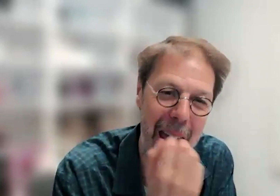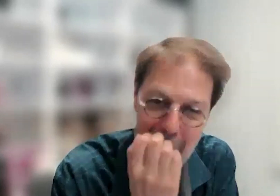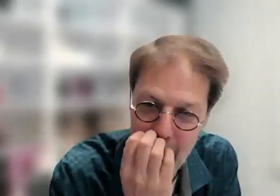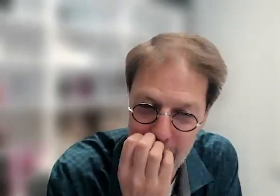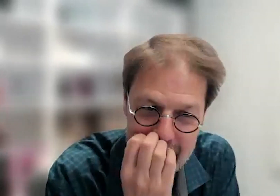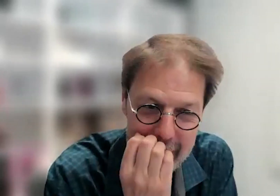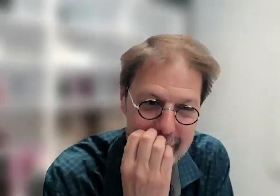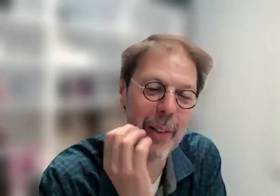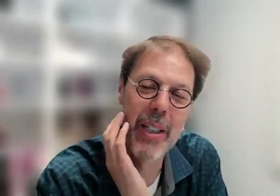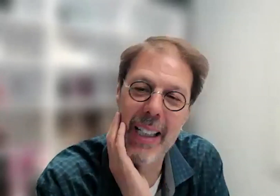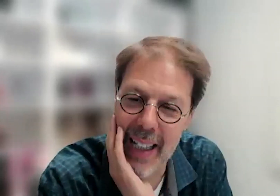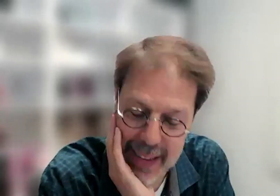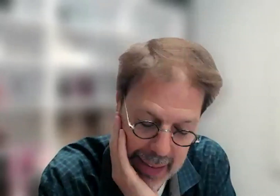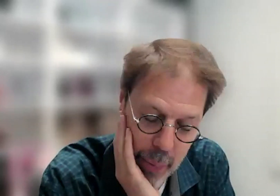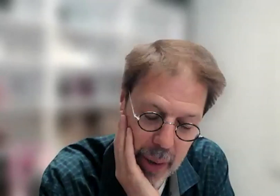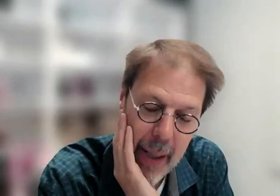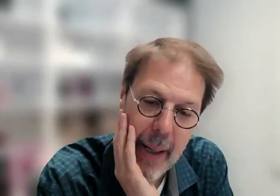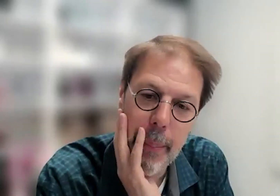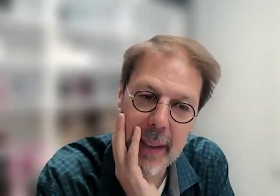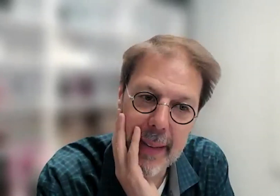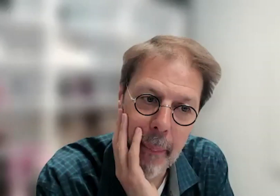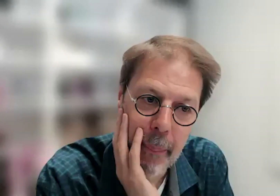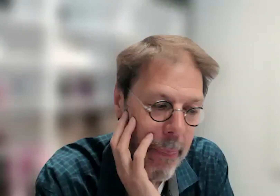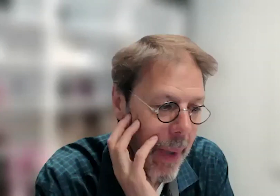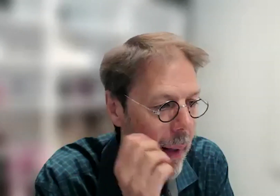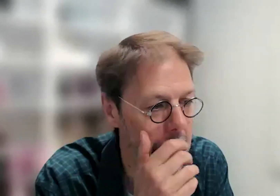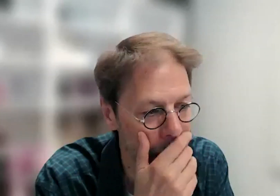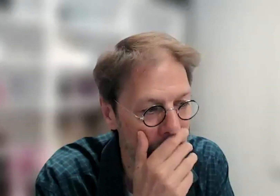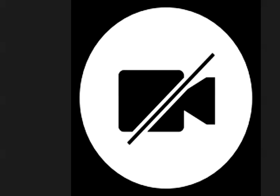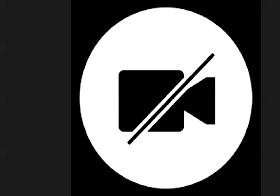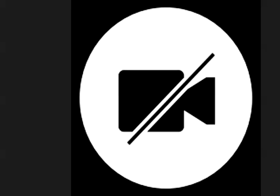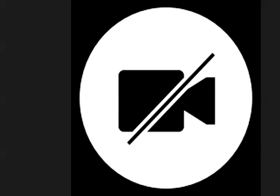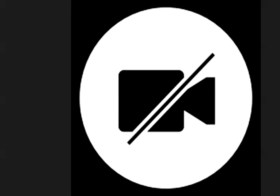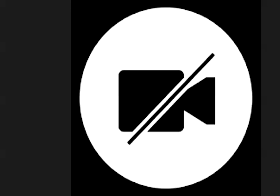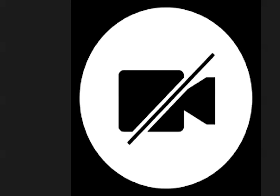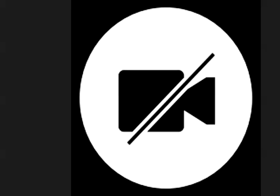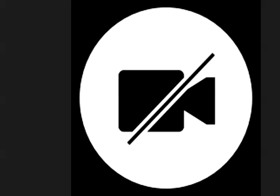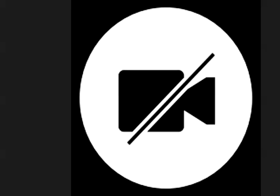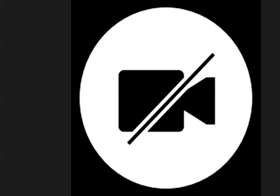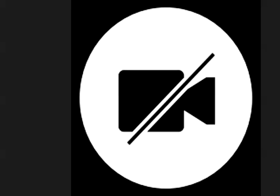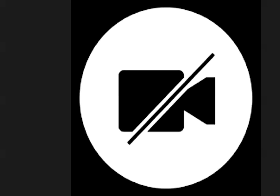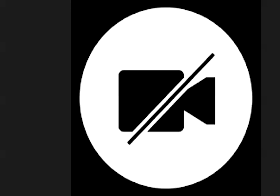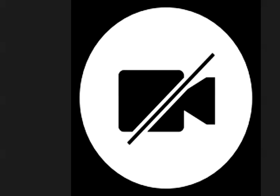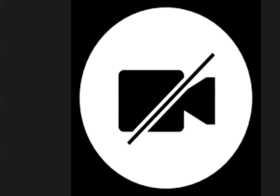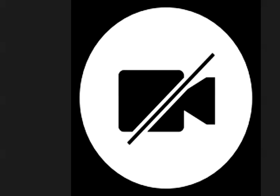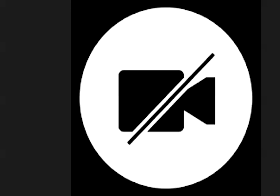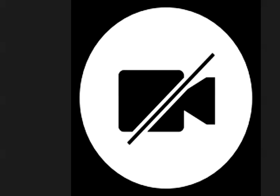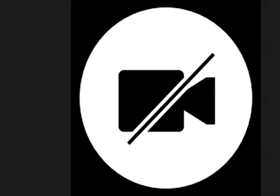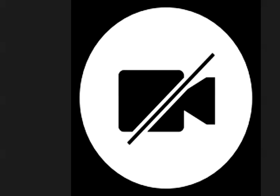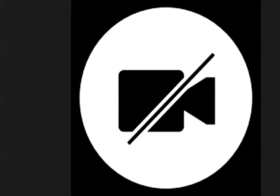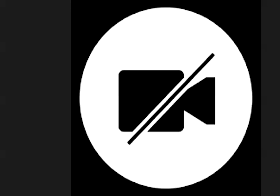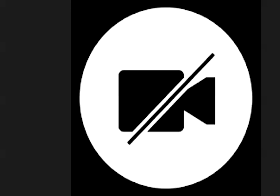join a call that only lasts an hour. But I want, Alek, are you still?